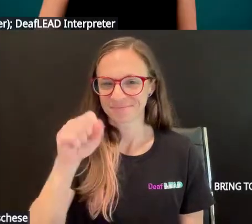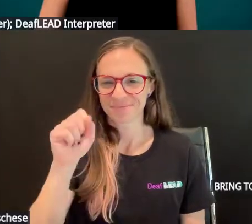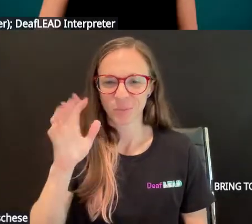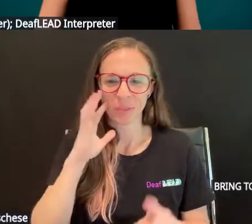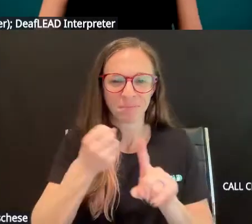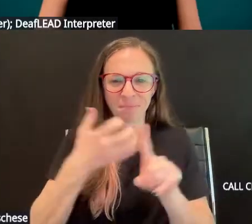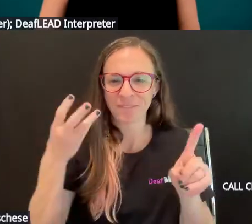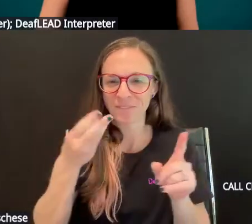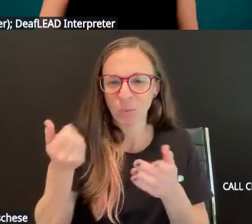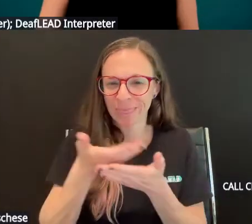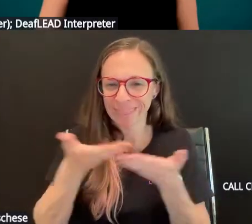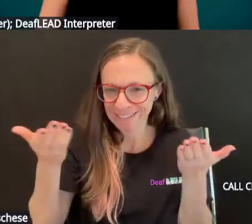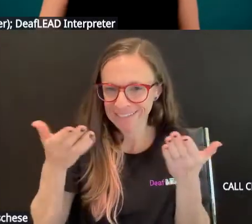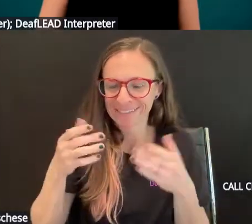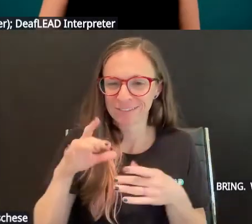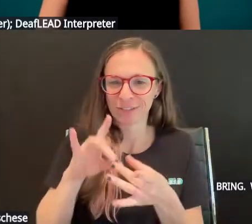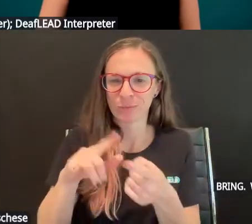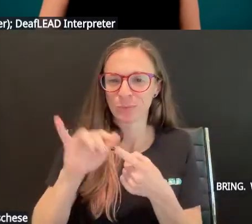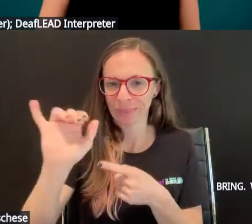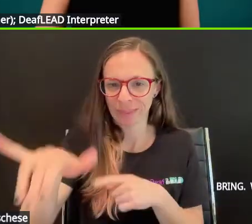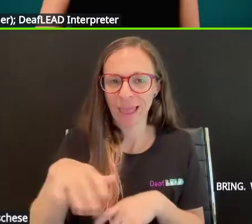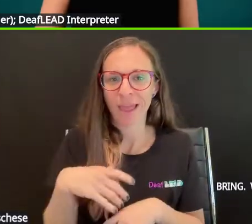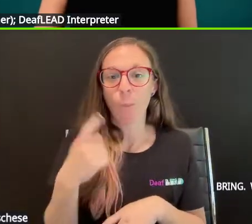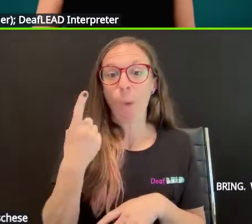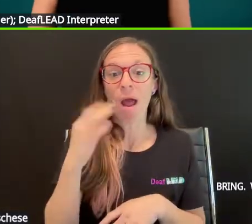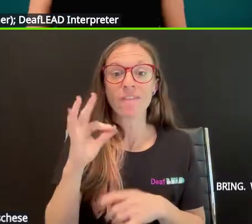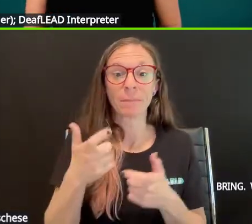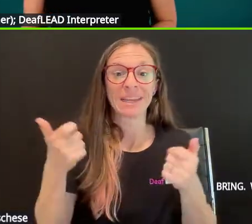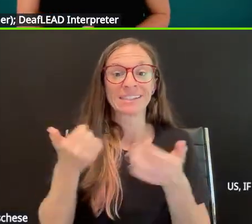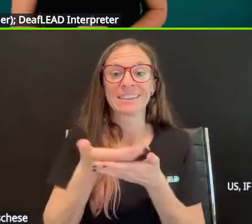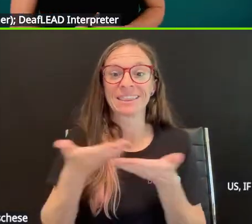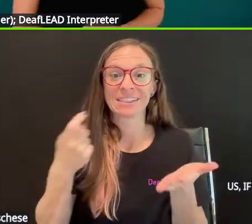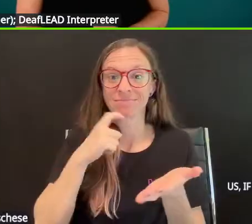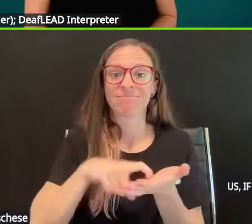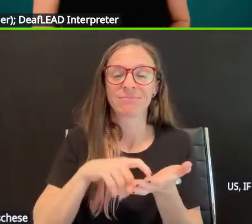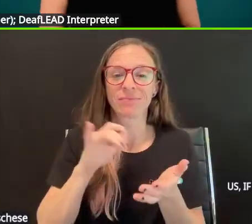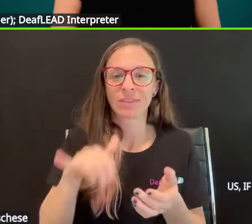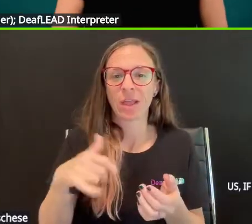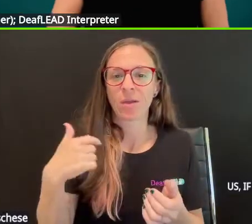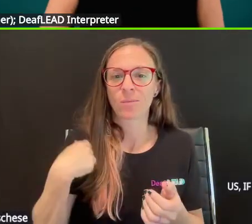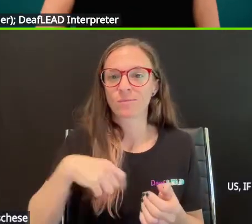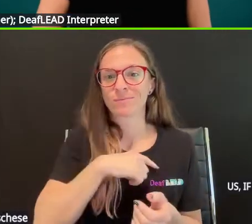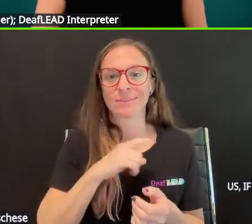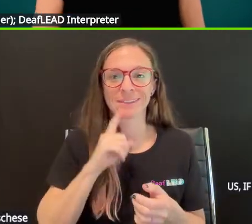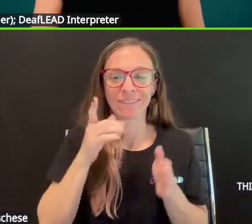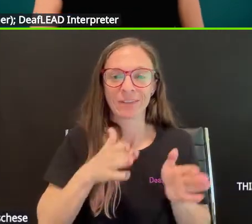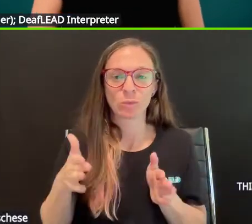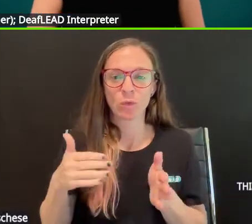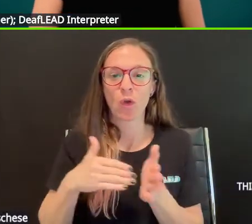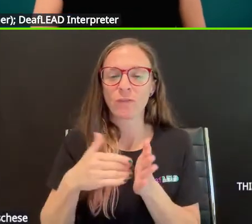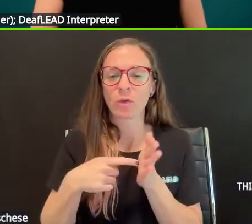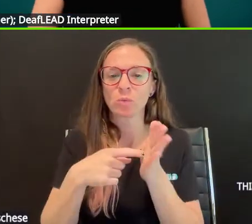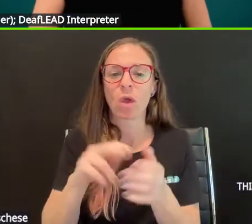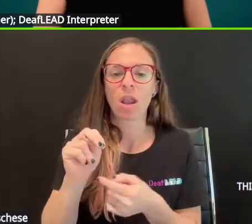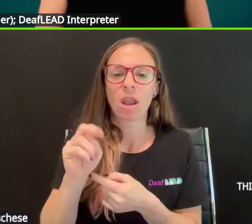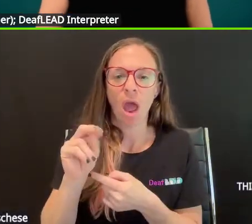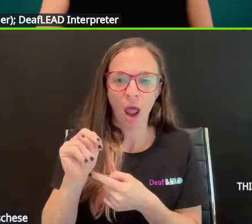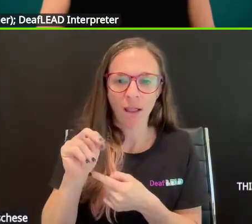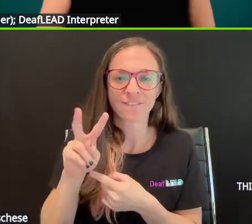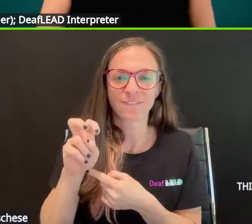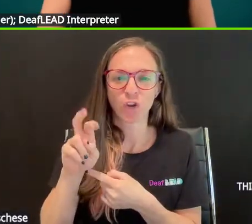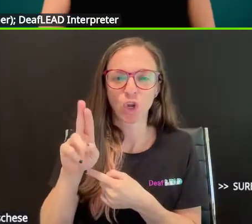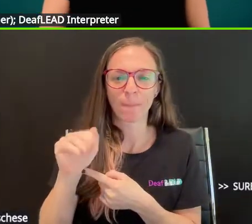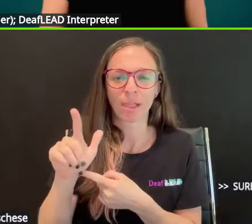to talk about for just a little bit. Sure, I'll touch on a few things related to this. One of the biggest things that we notice is that